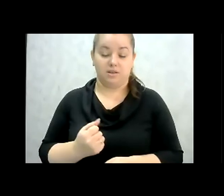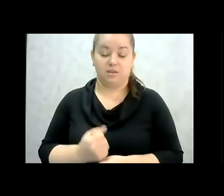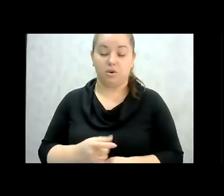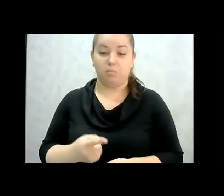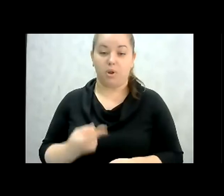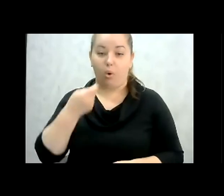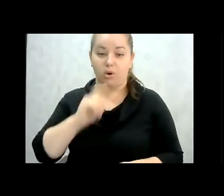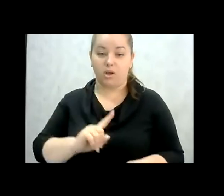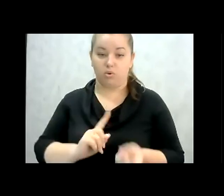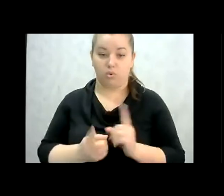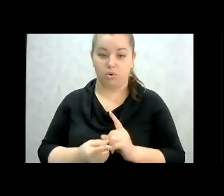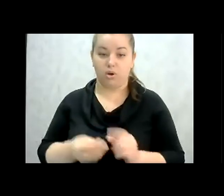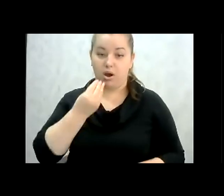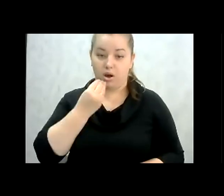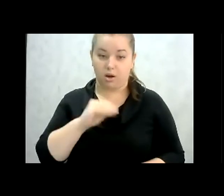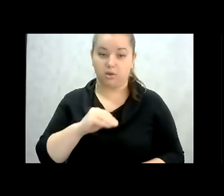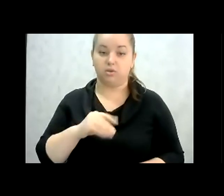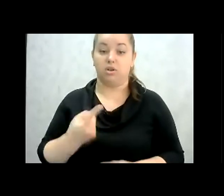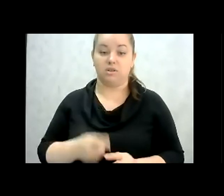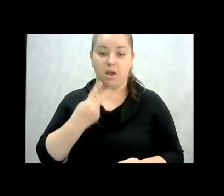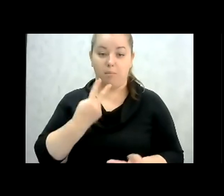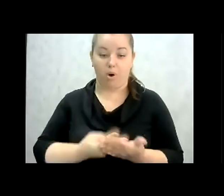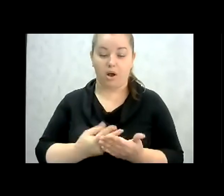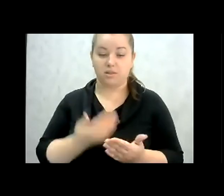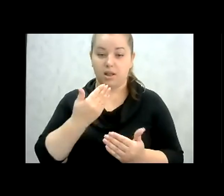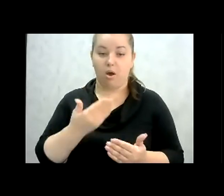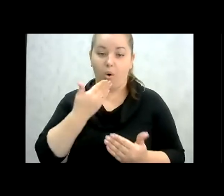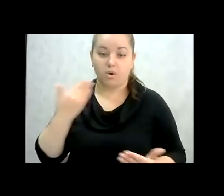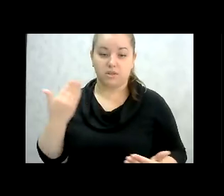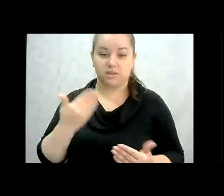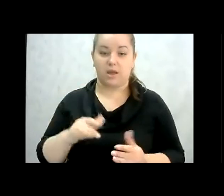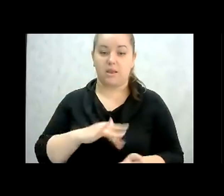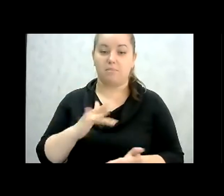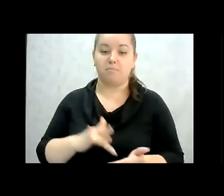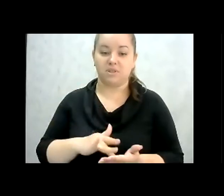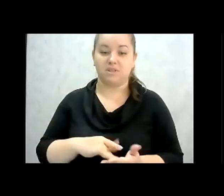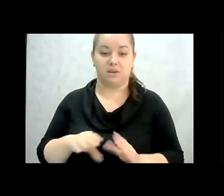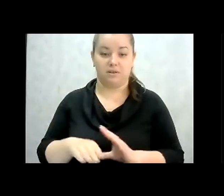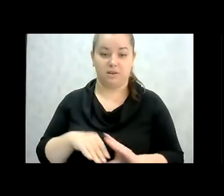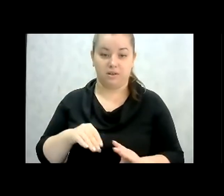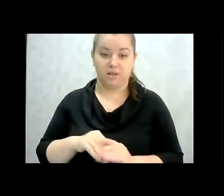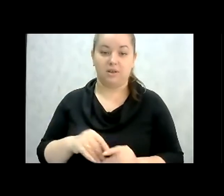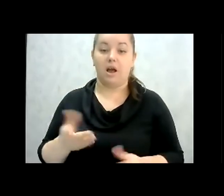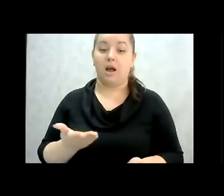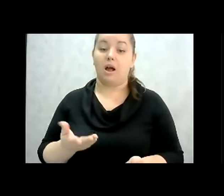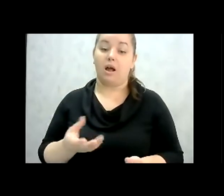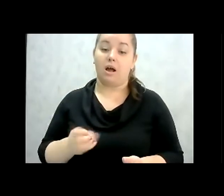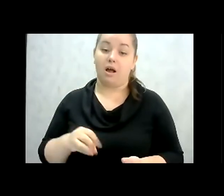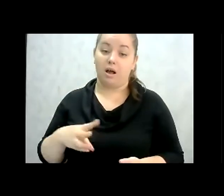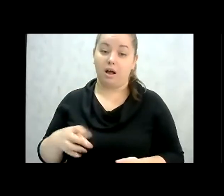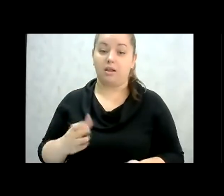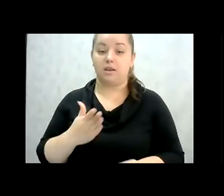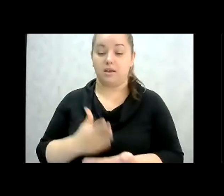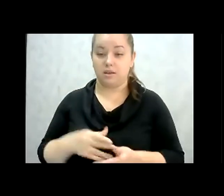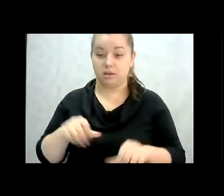2019. But having said that, space remains for future improvements, and amendments to the